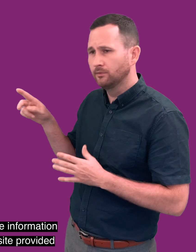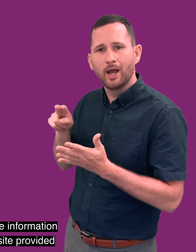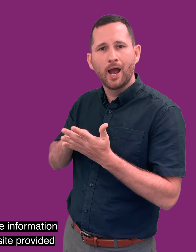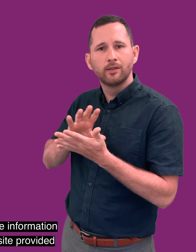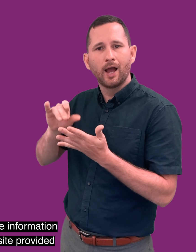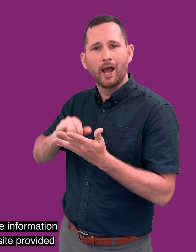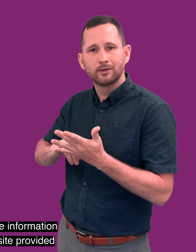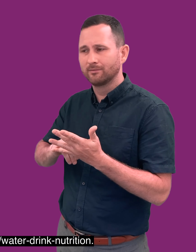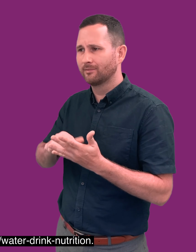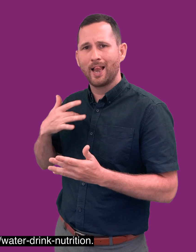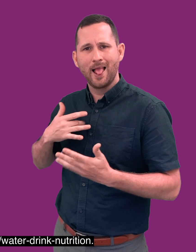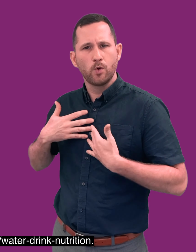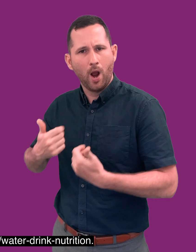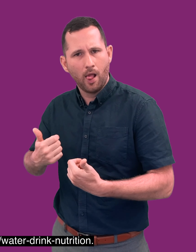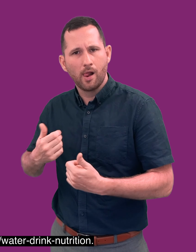provided, NHS